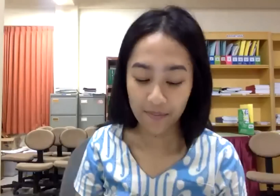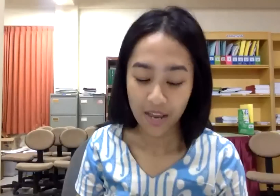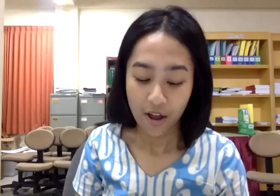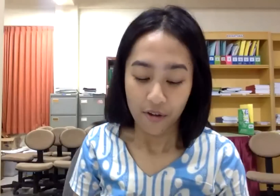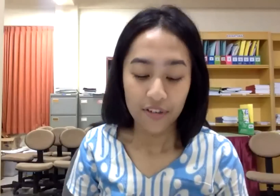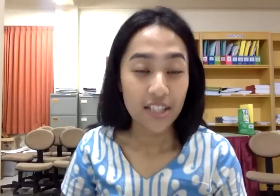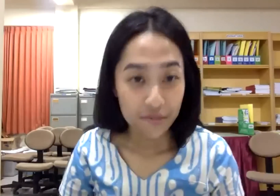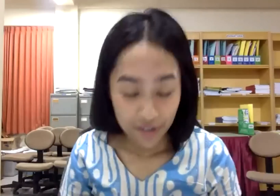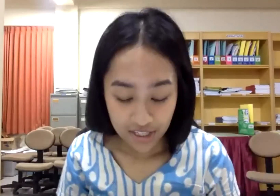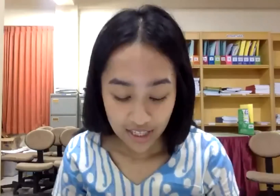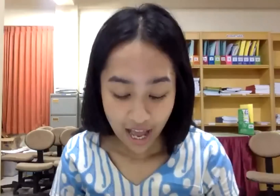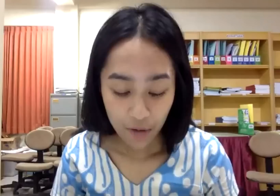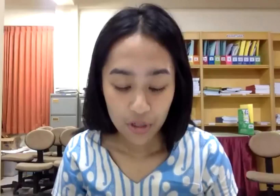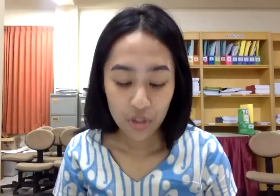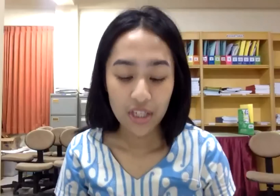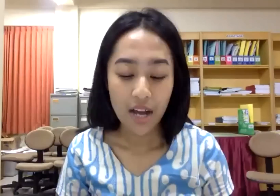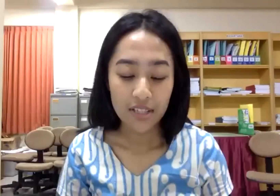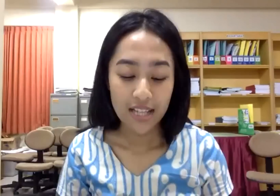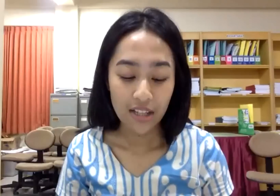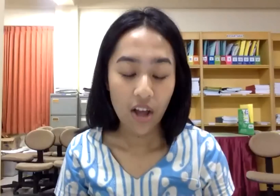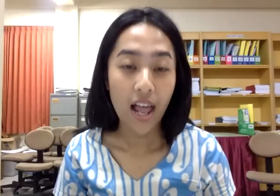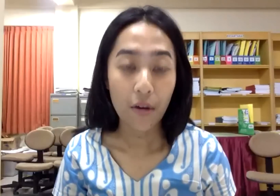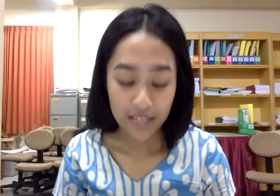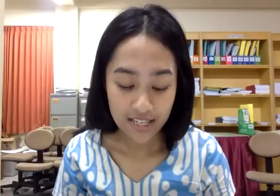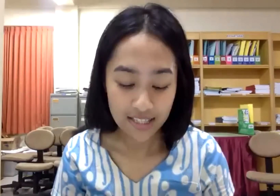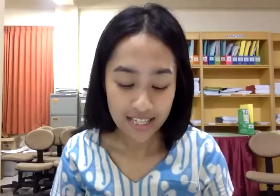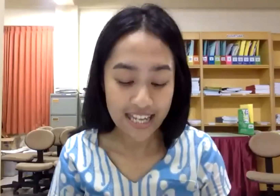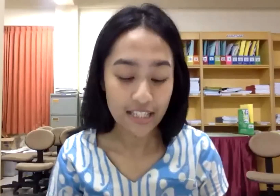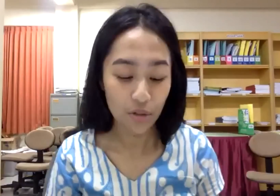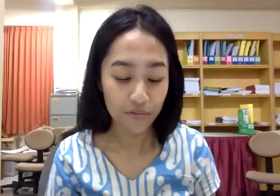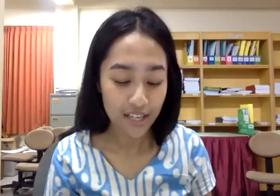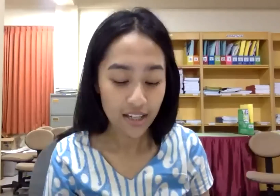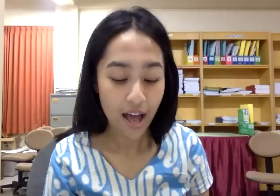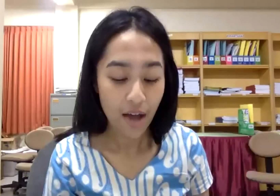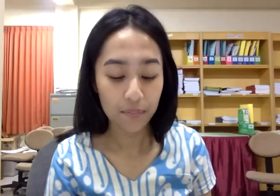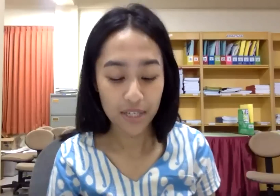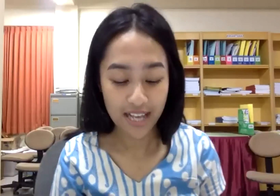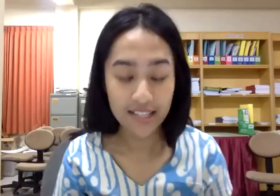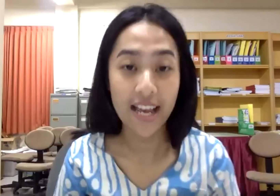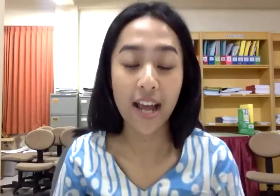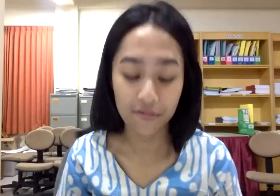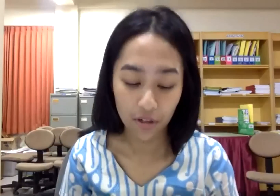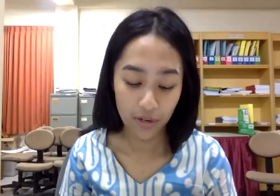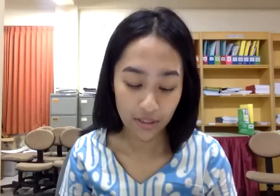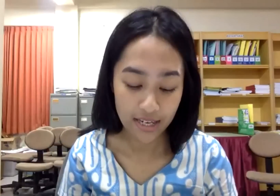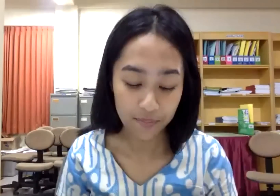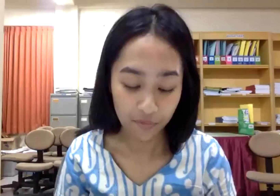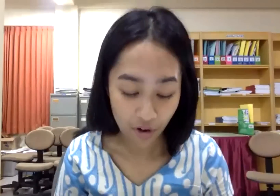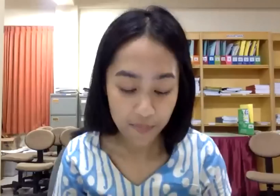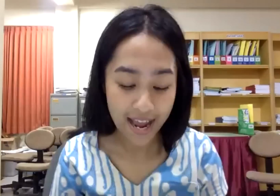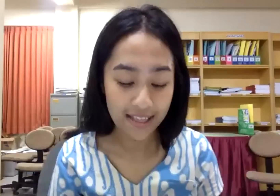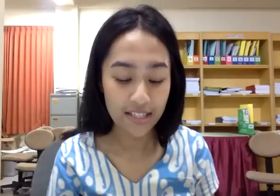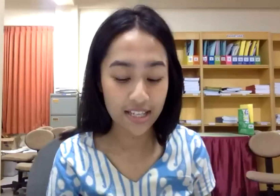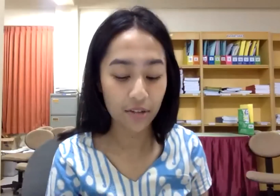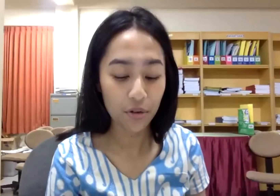be. First thing first, I want to announce that all audience need to fill out presence and evaluating